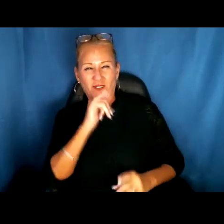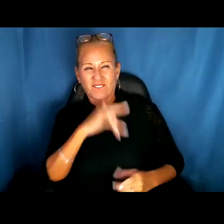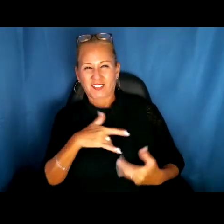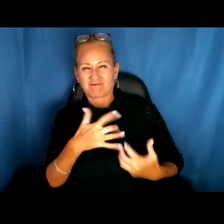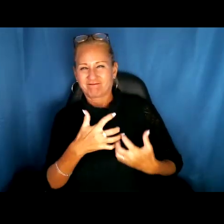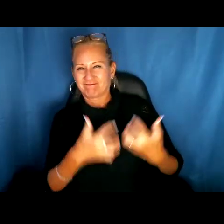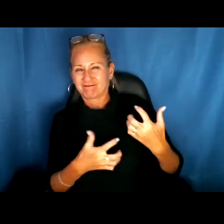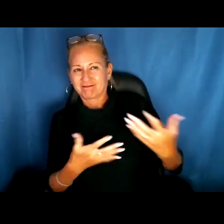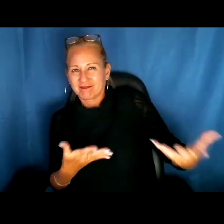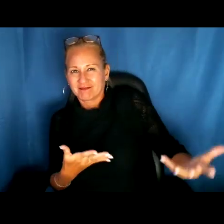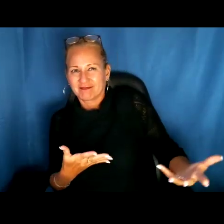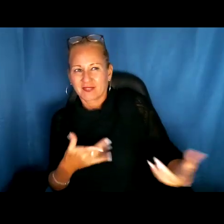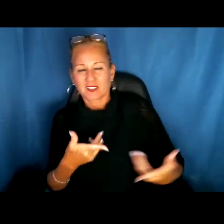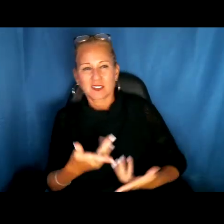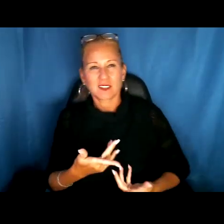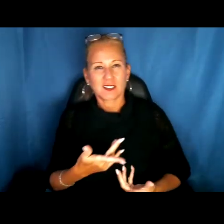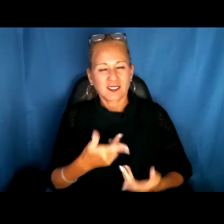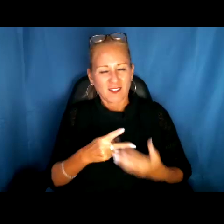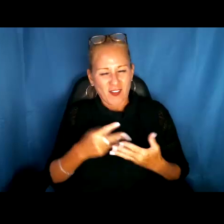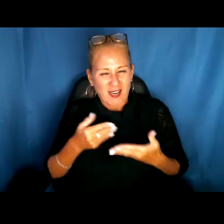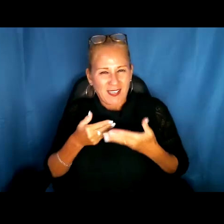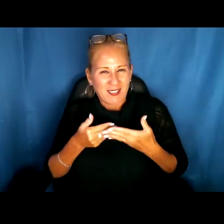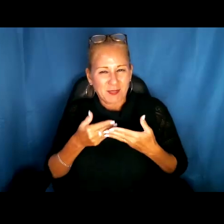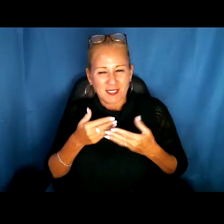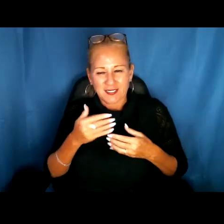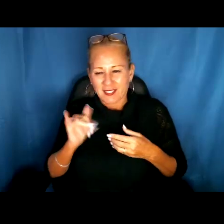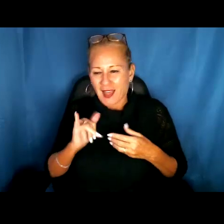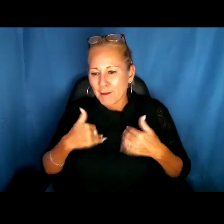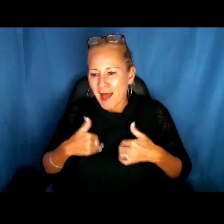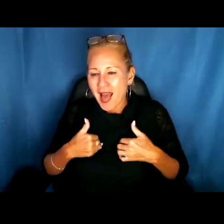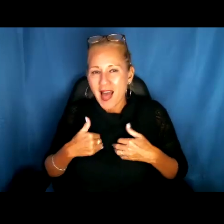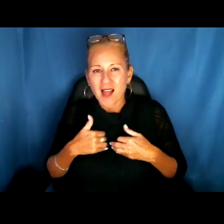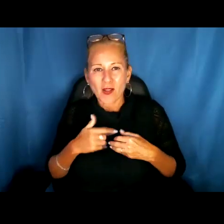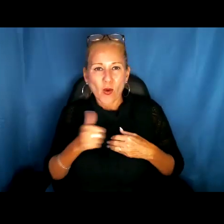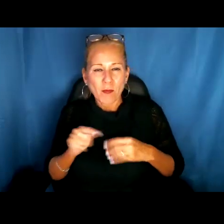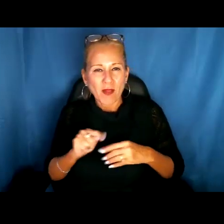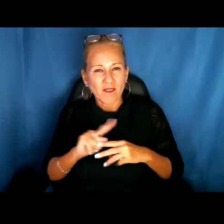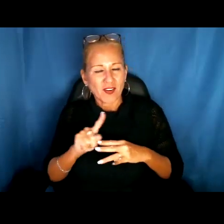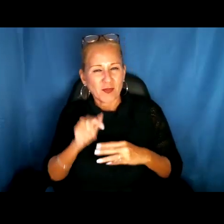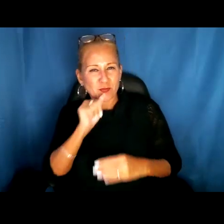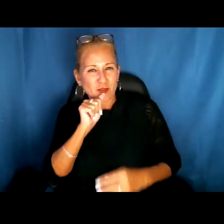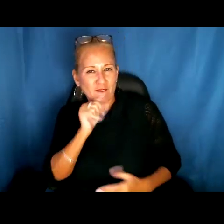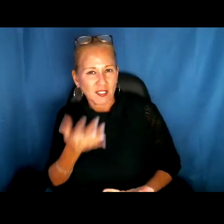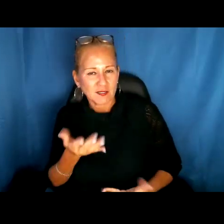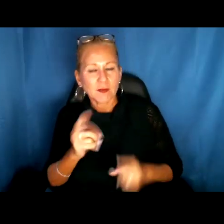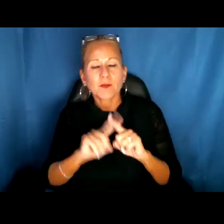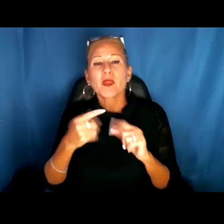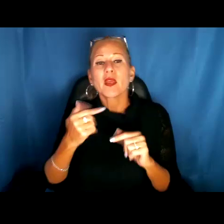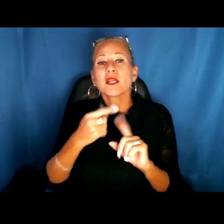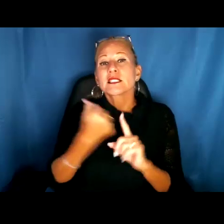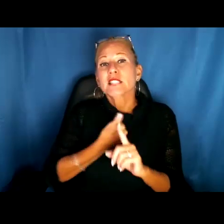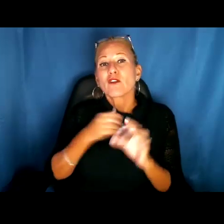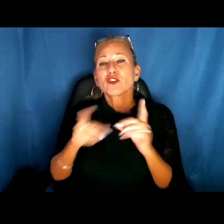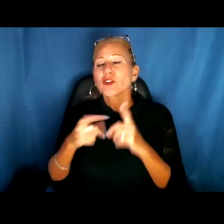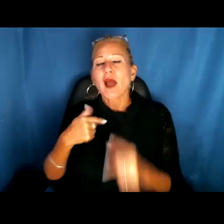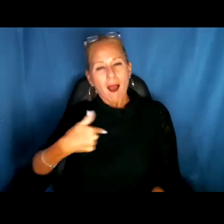like to provide you with really intimate cares like bathing and going to the bathroom. In self-direction, I recruit, interview,